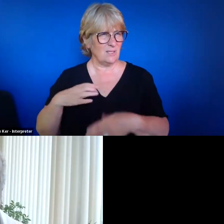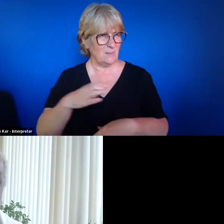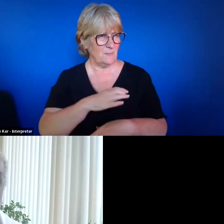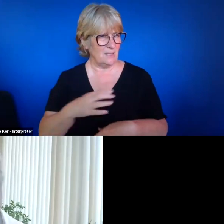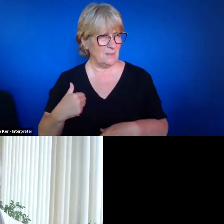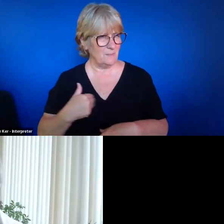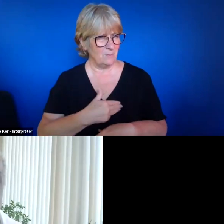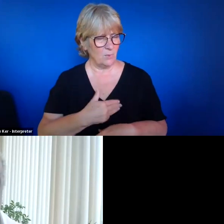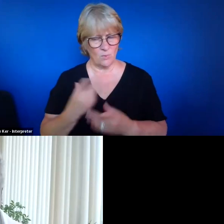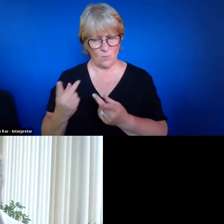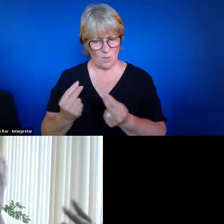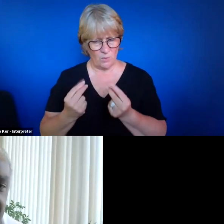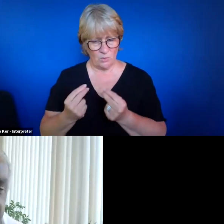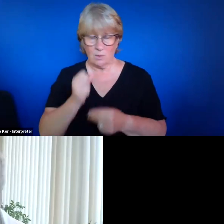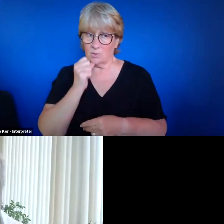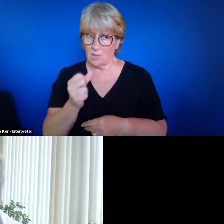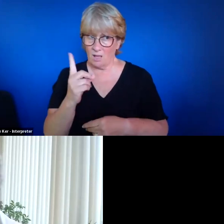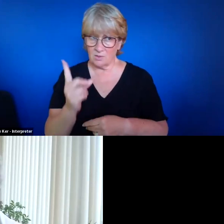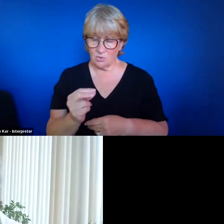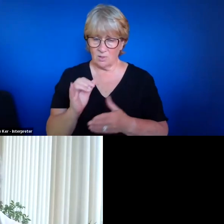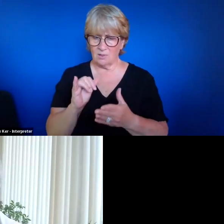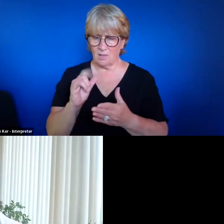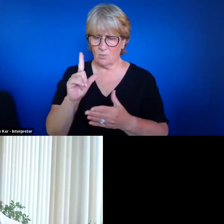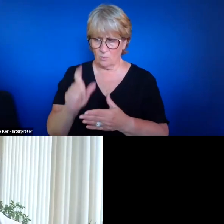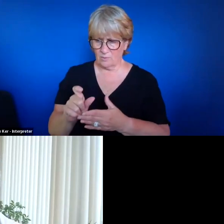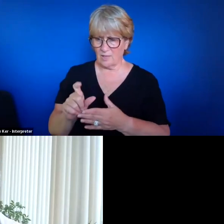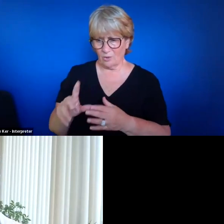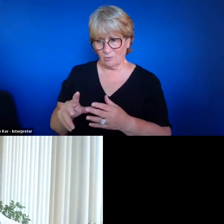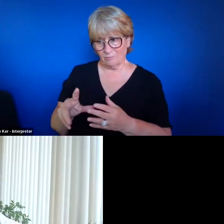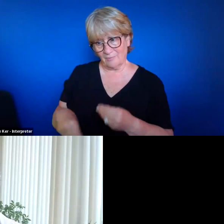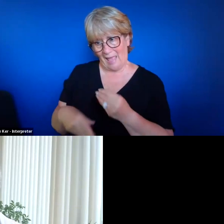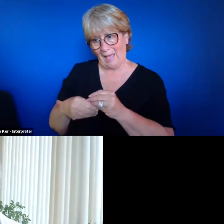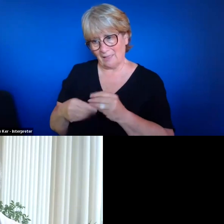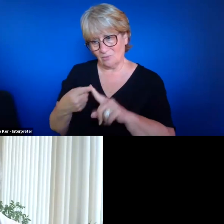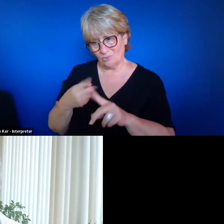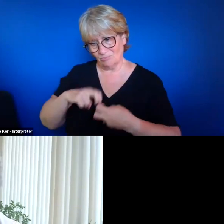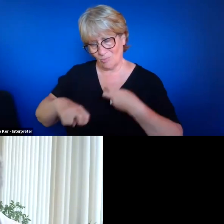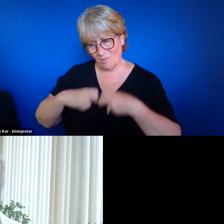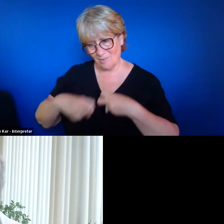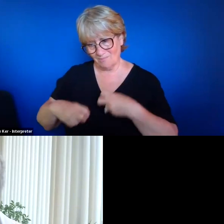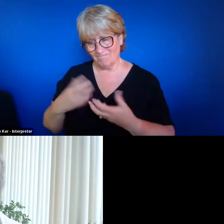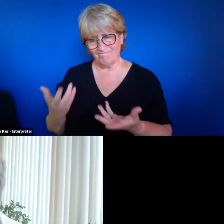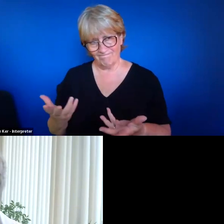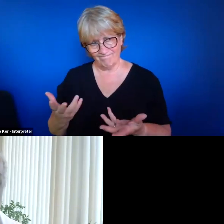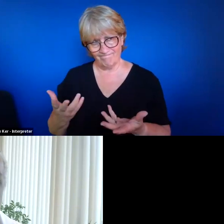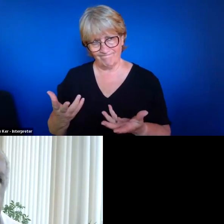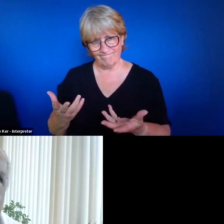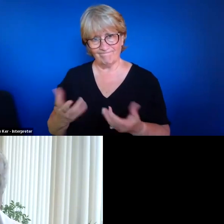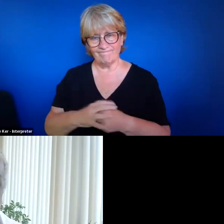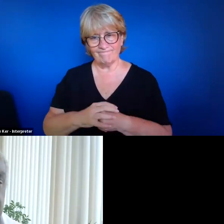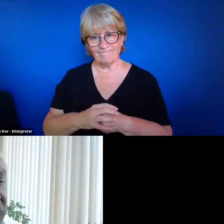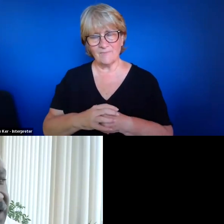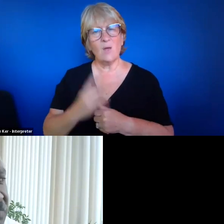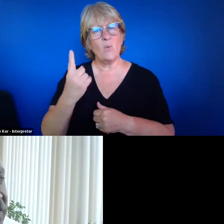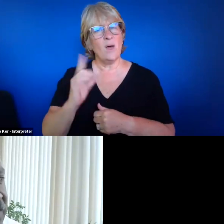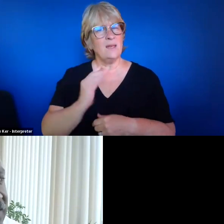what are we doing or not doing that contributes in any way to that. And in